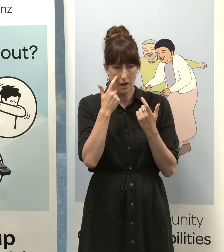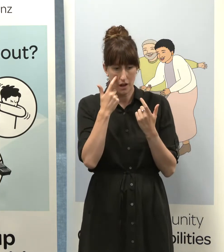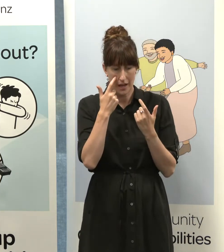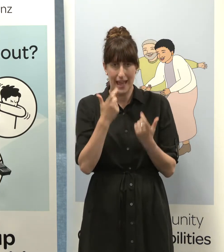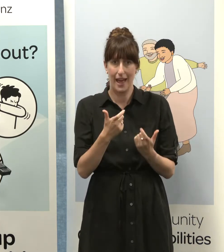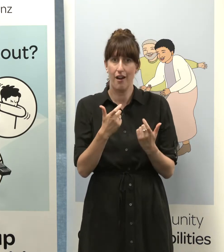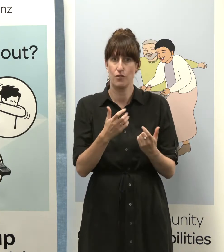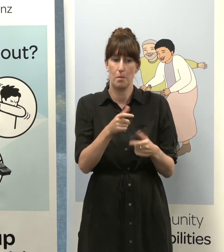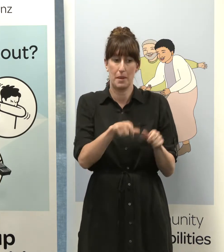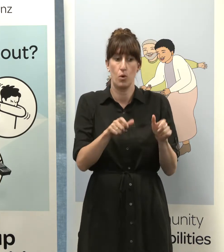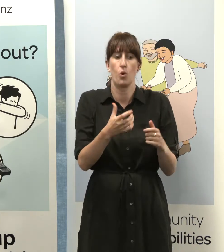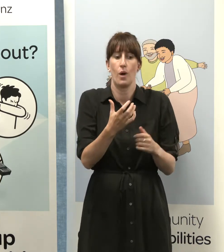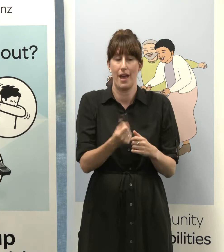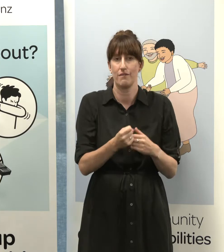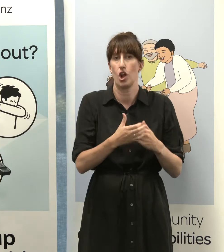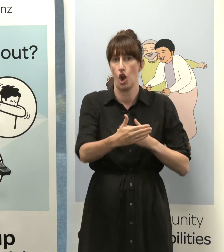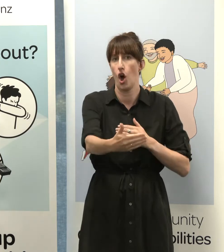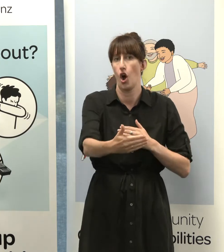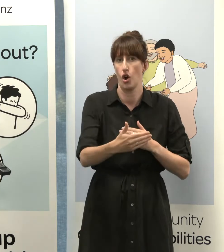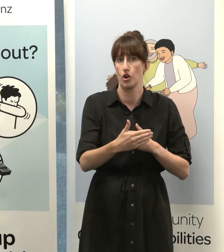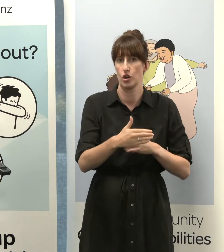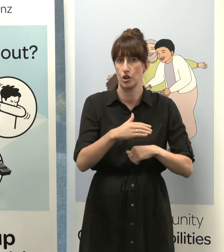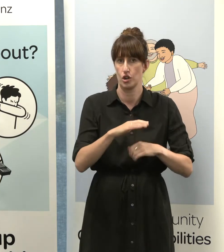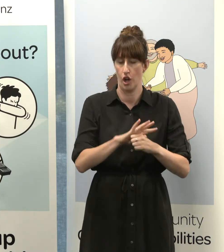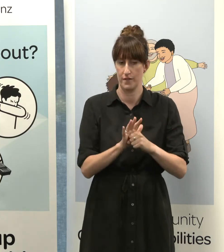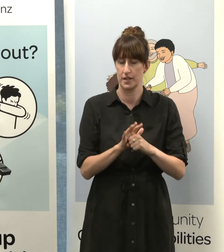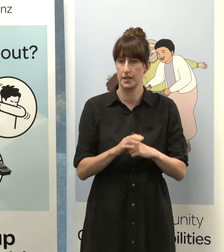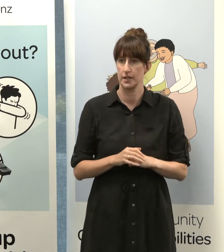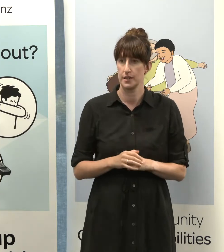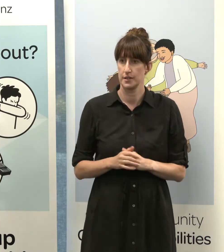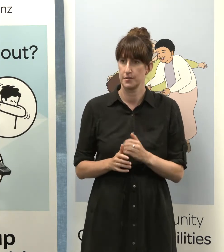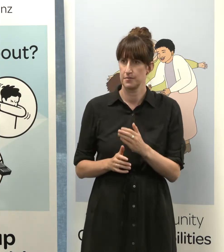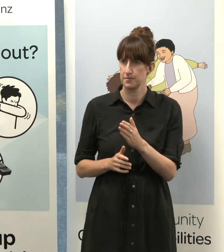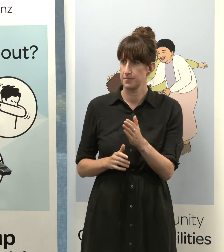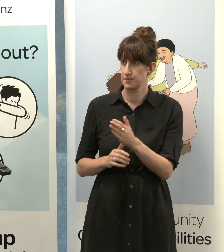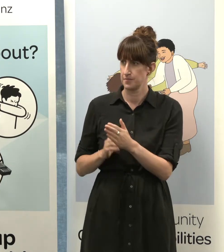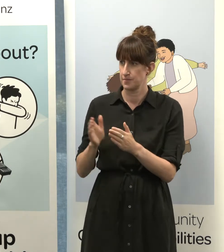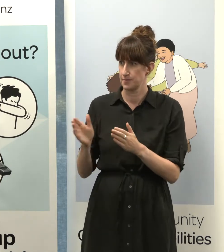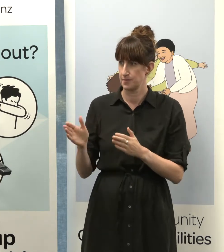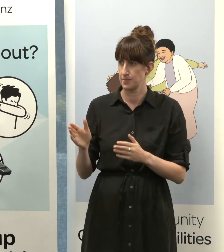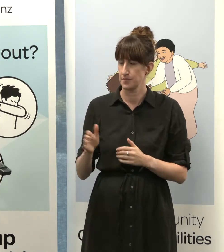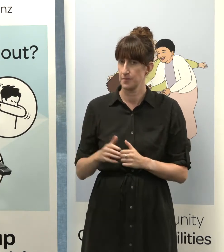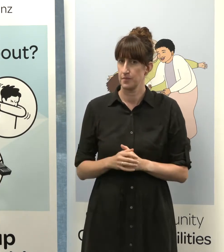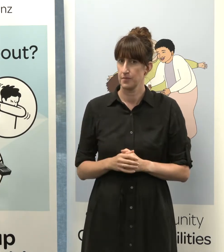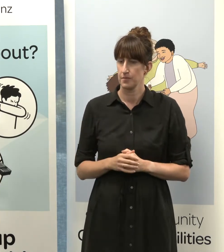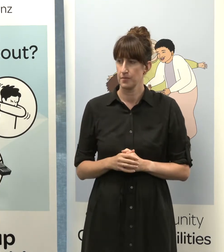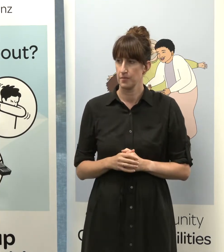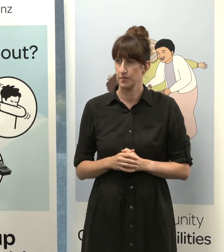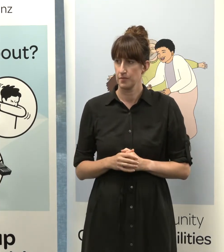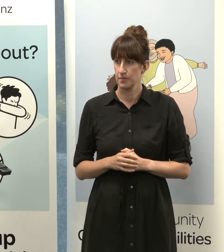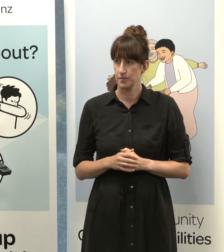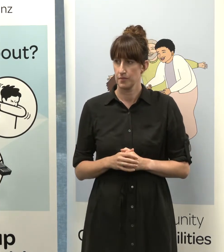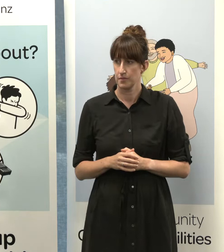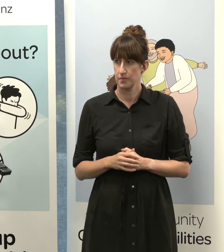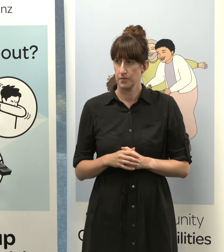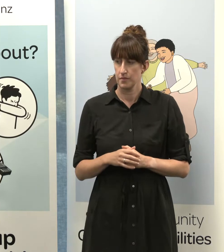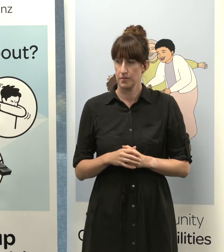long COVID symptoms. So that will be next week's briefings. So I'll just come to the front here. Thank you.